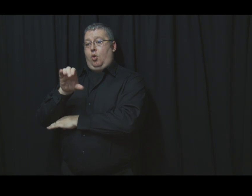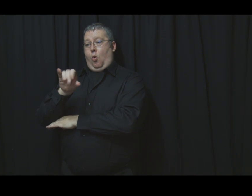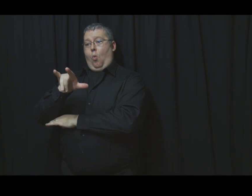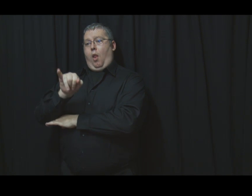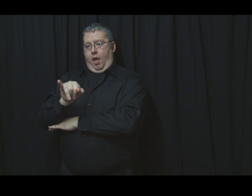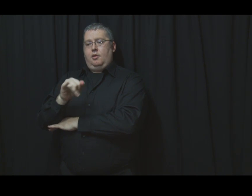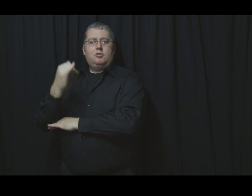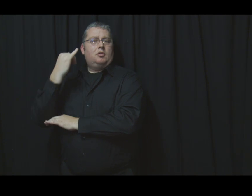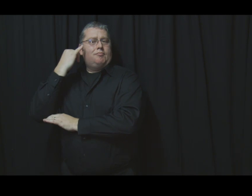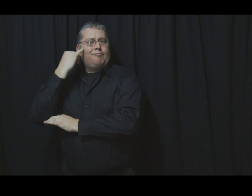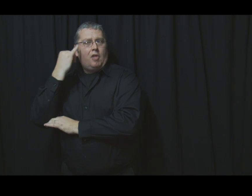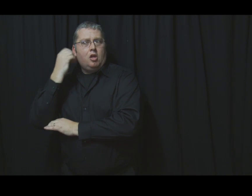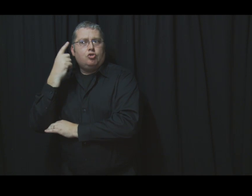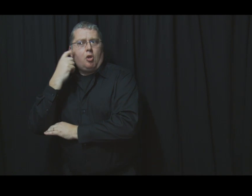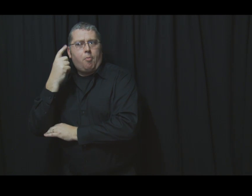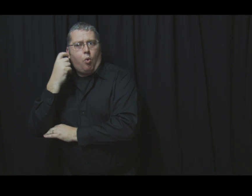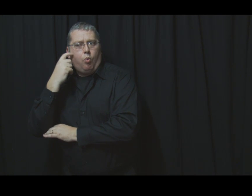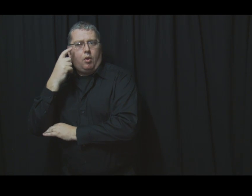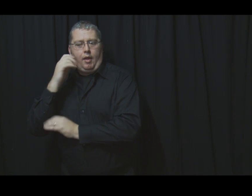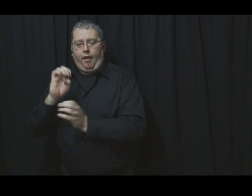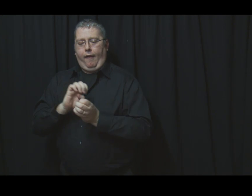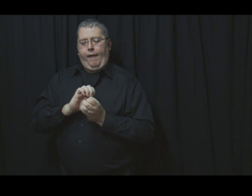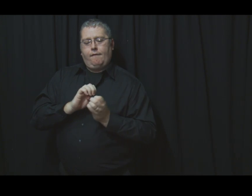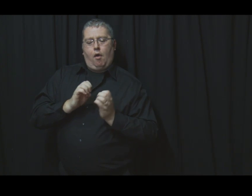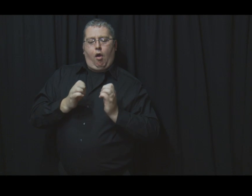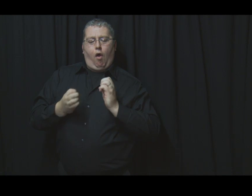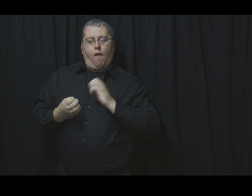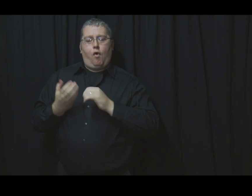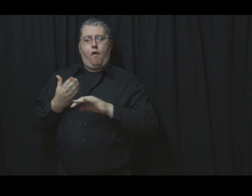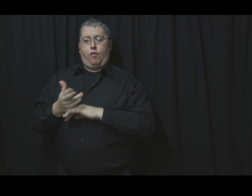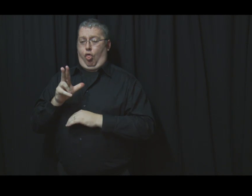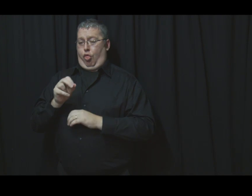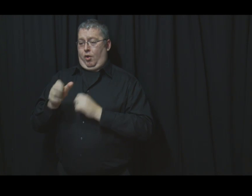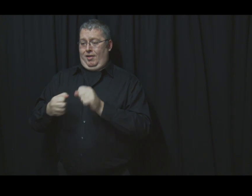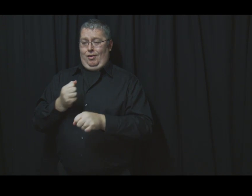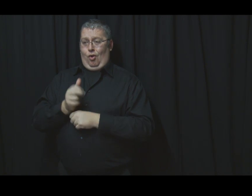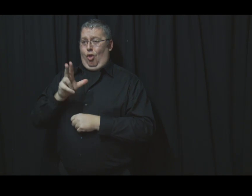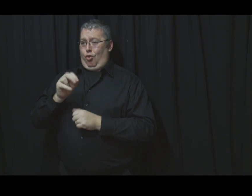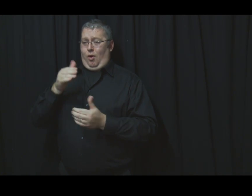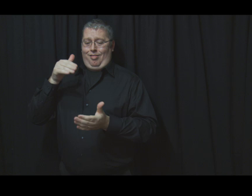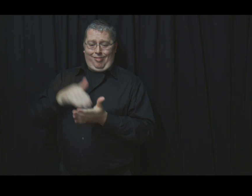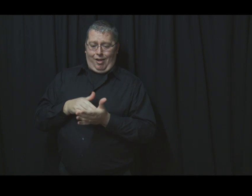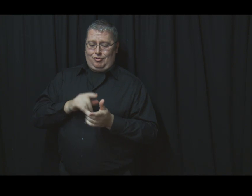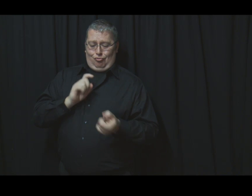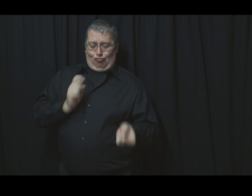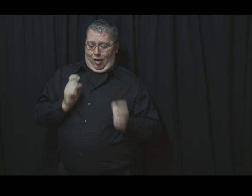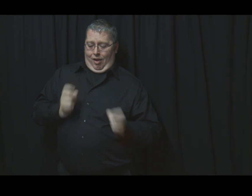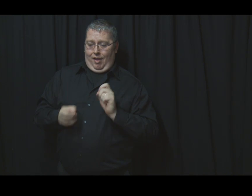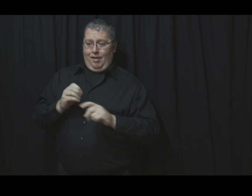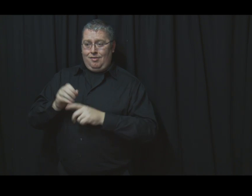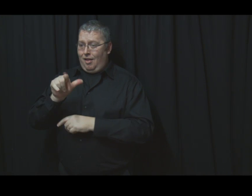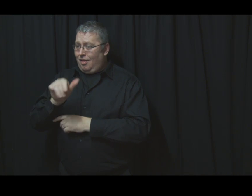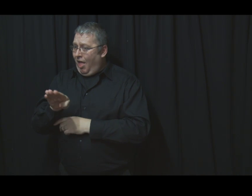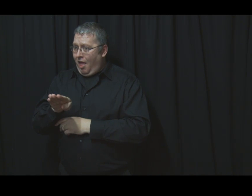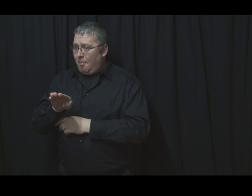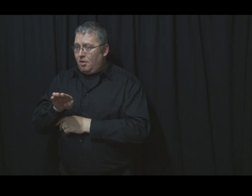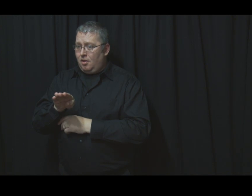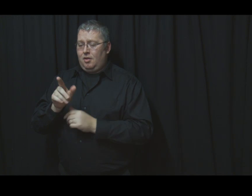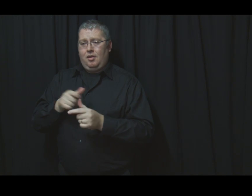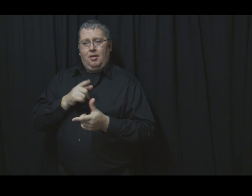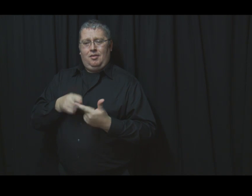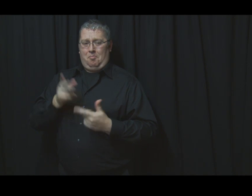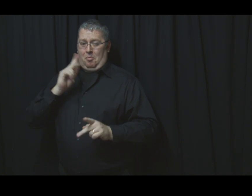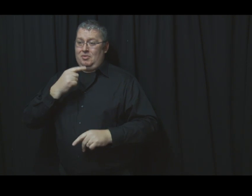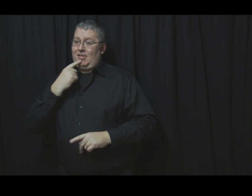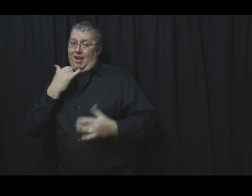supposedly evolving over 30 years, over 30,000 generations in the lab, and people say that it